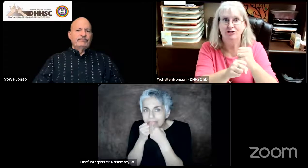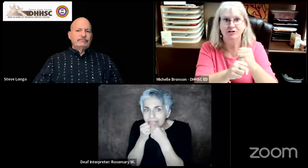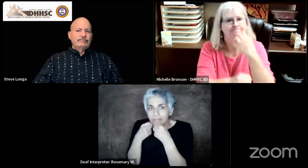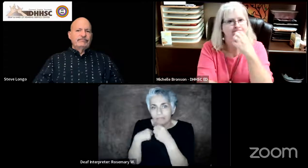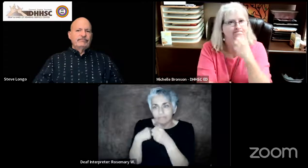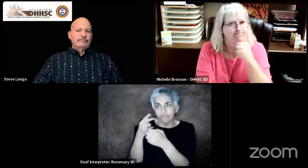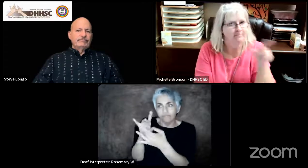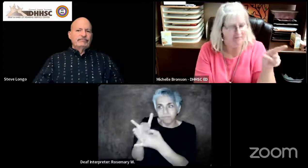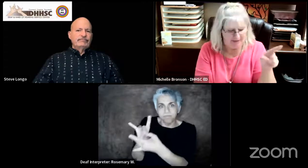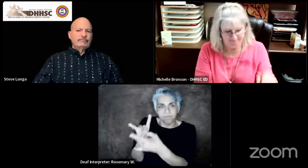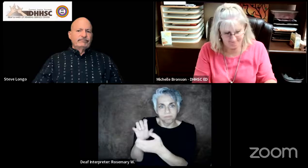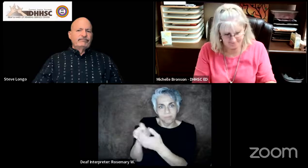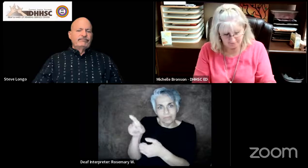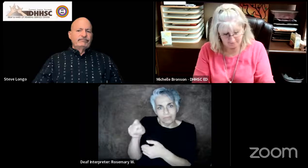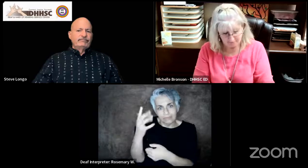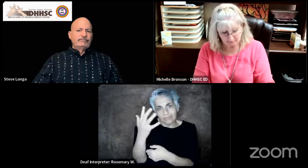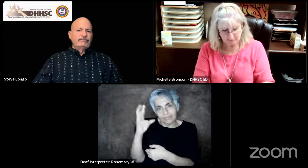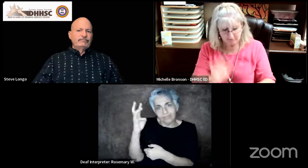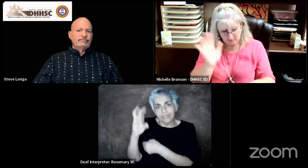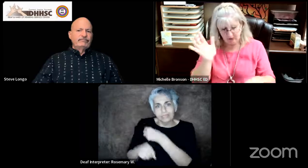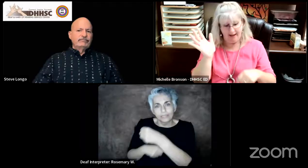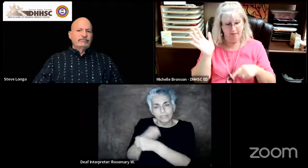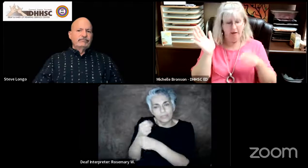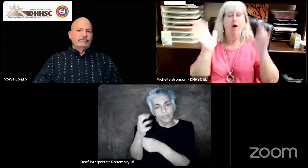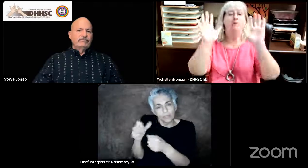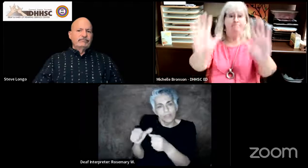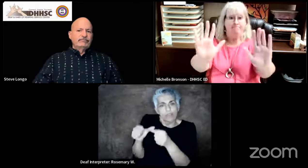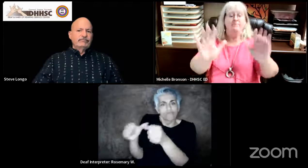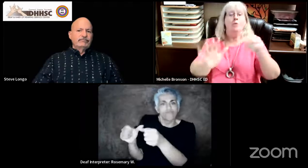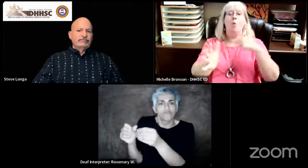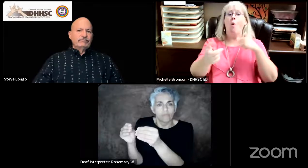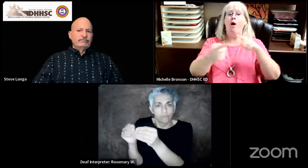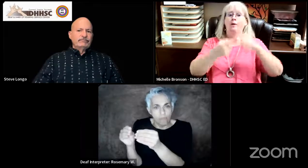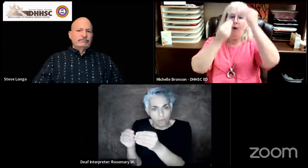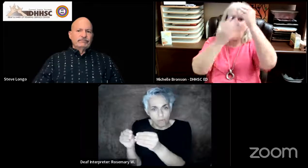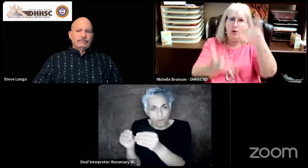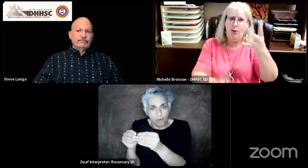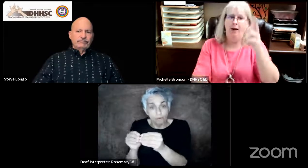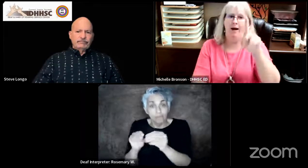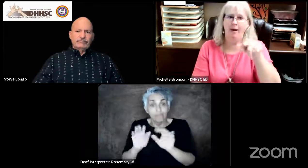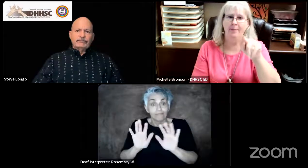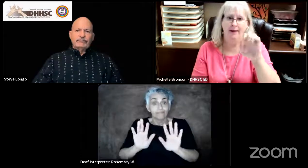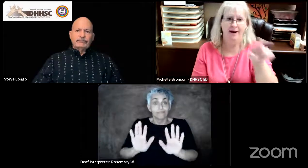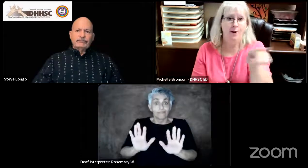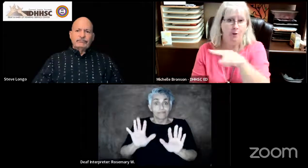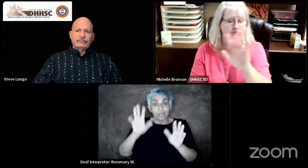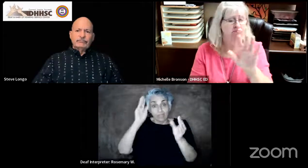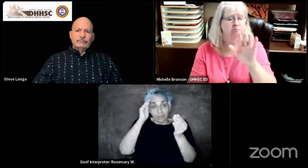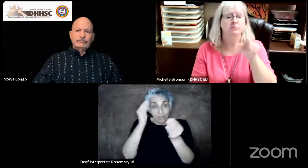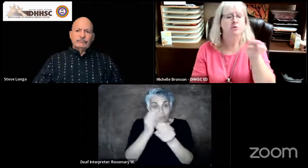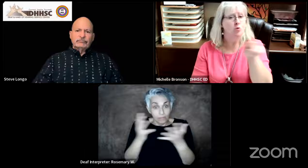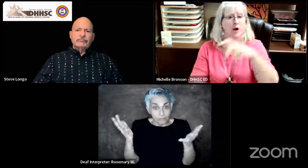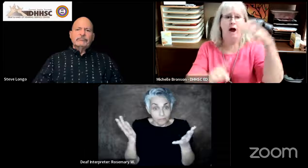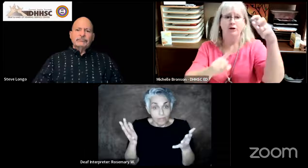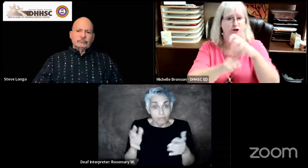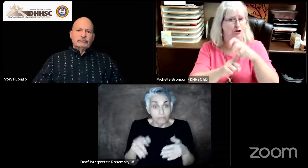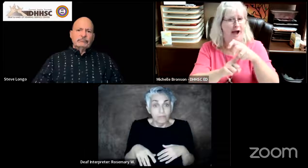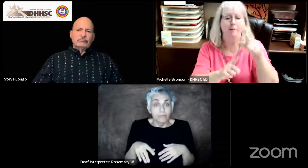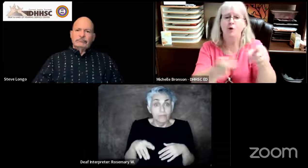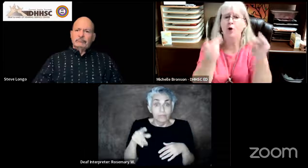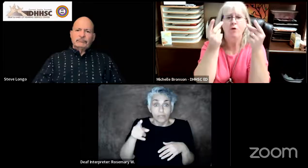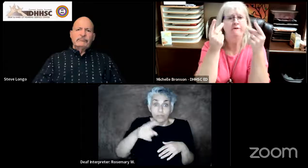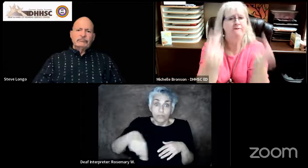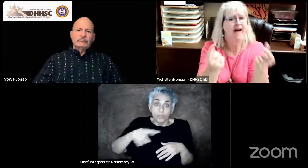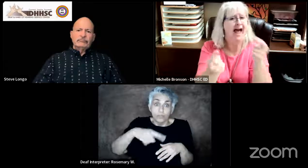had that relationship for 5 or 6 years now, and we value that highly. I also want to say, as an